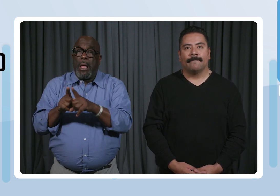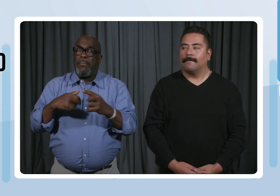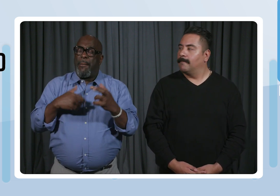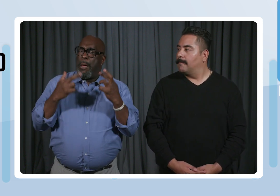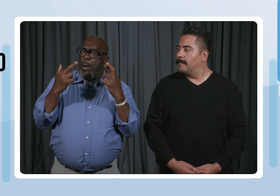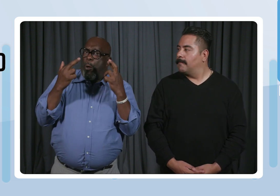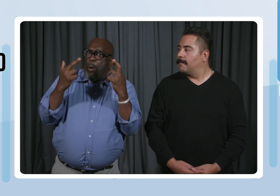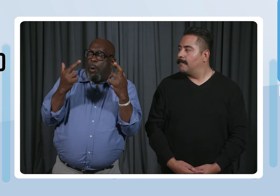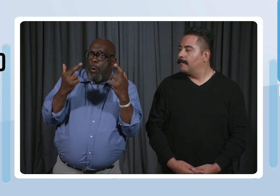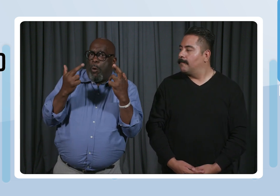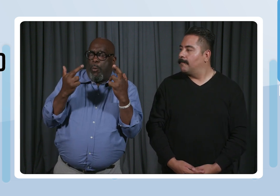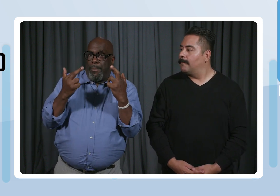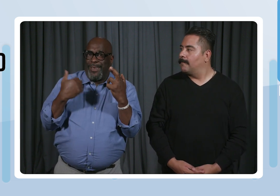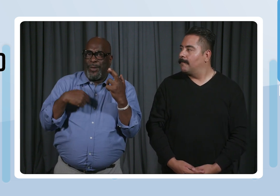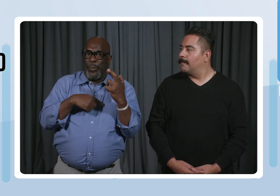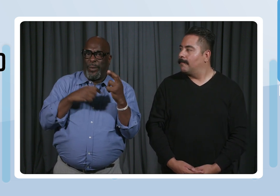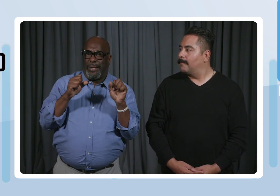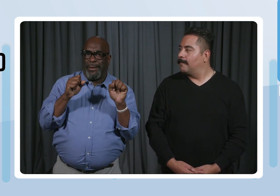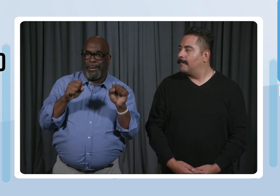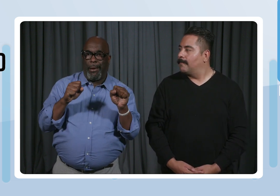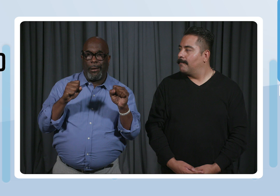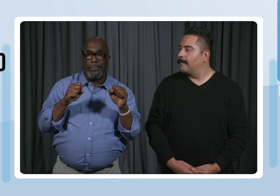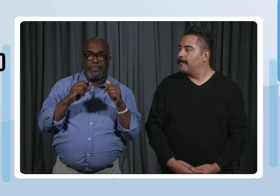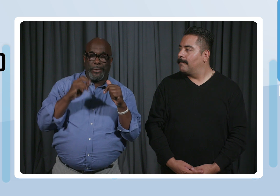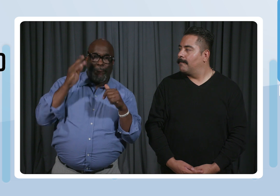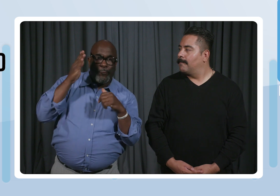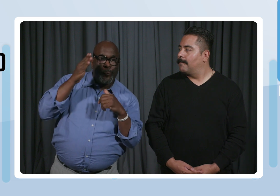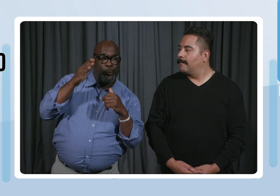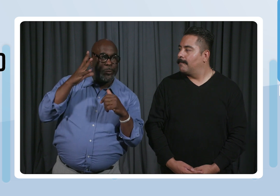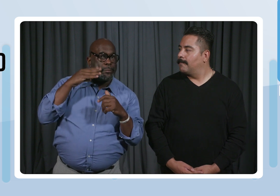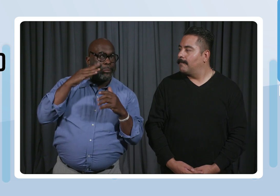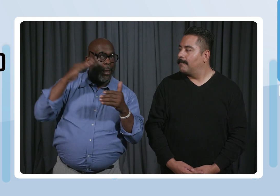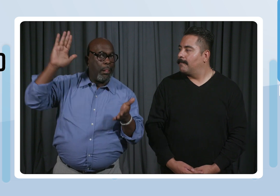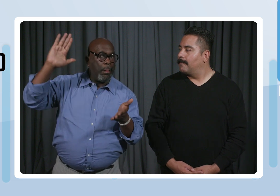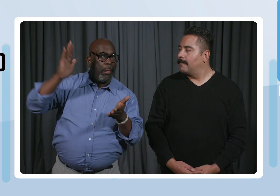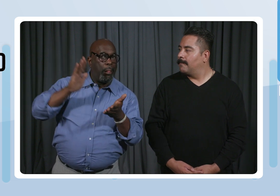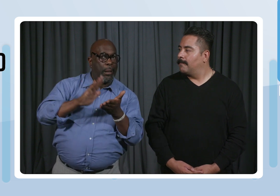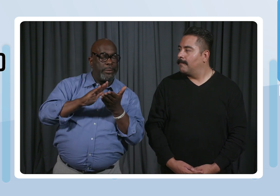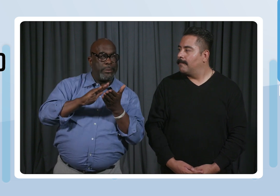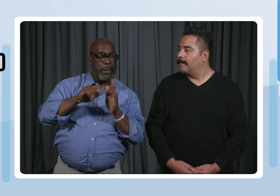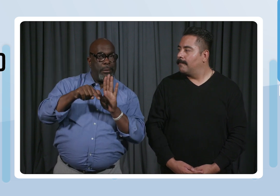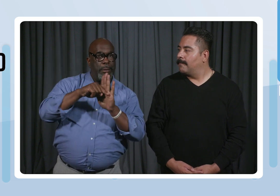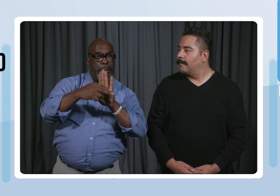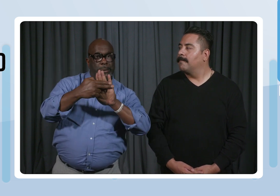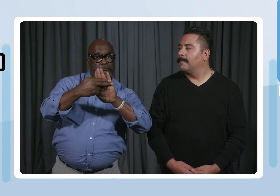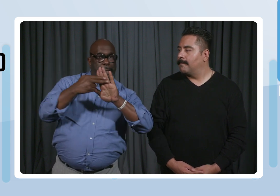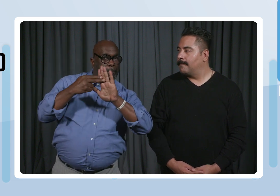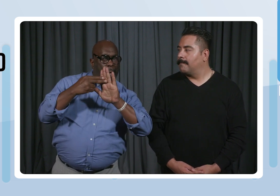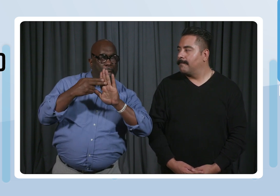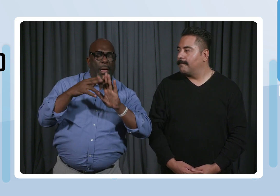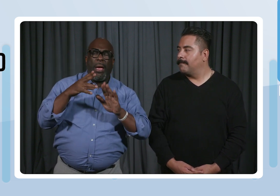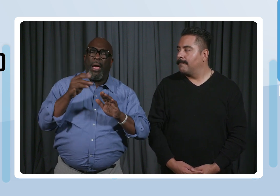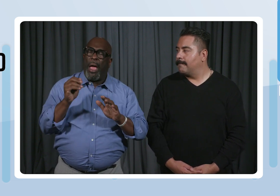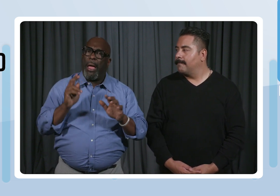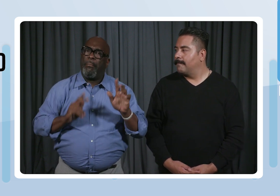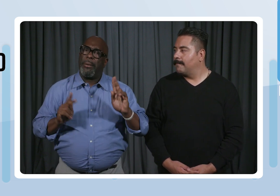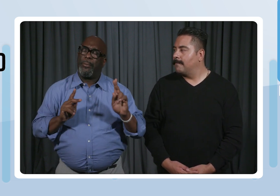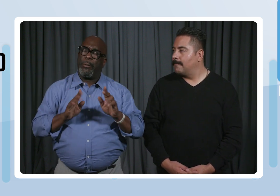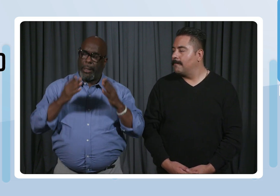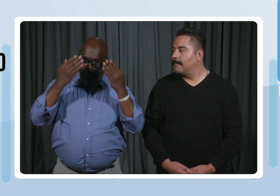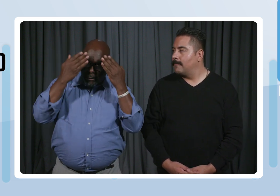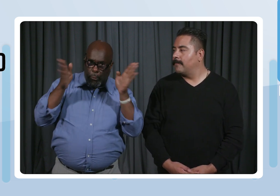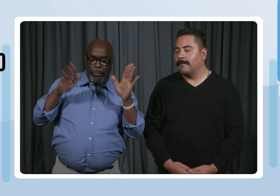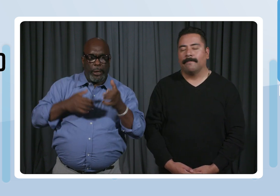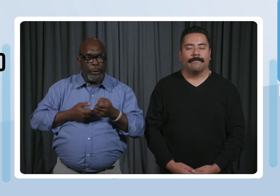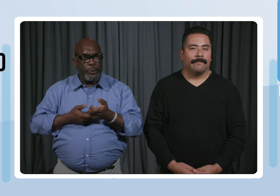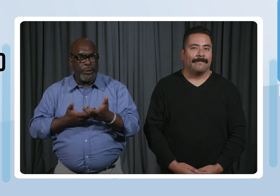where there is less stigma and people feel more open about disclosing and sharing. I mean, particularly if